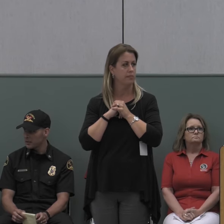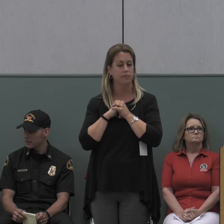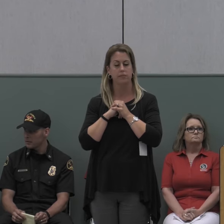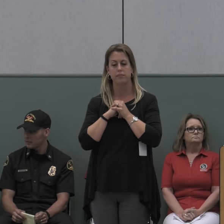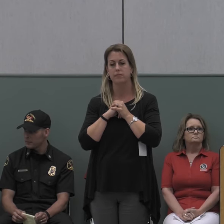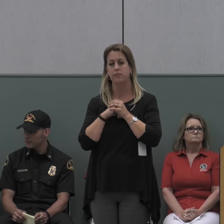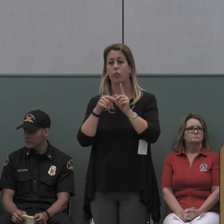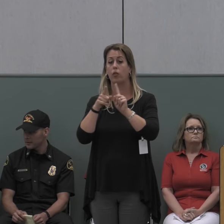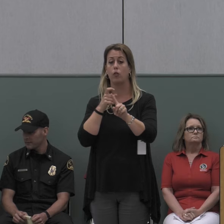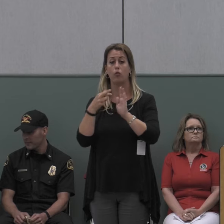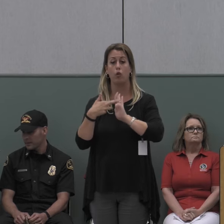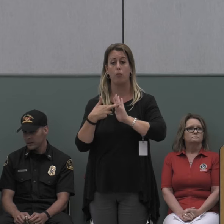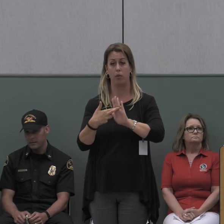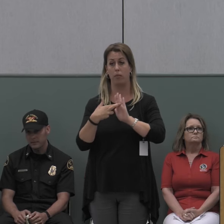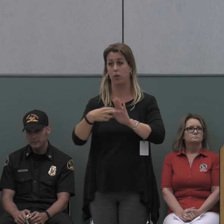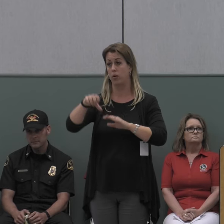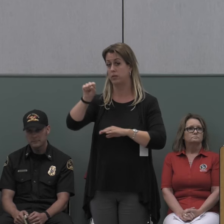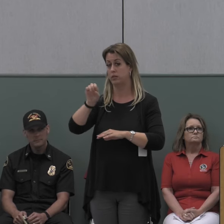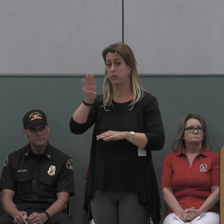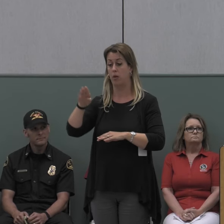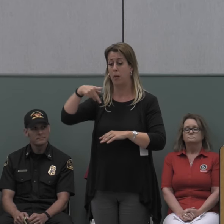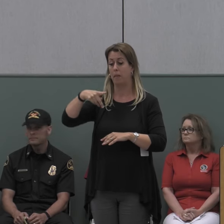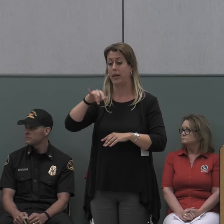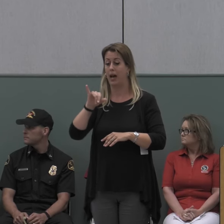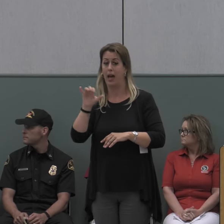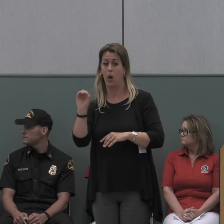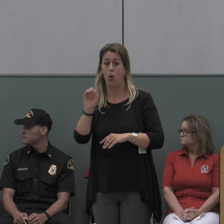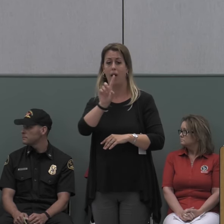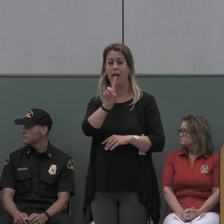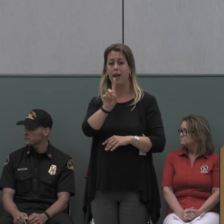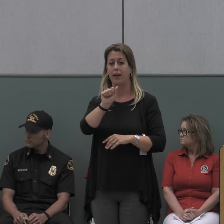From the Representative San Bernardino PIO, David Wirth.